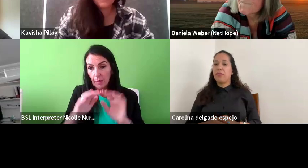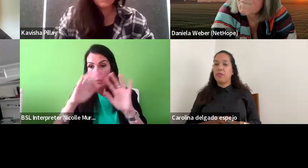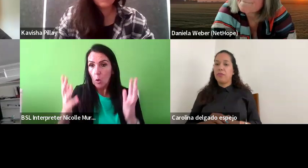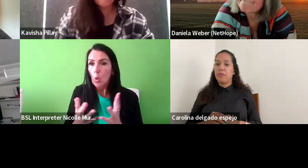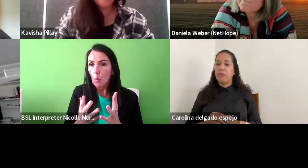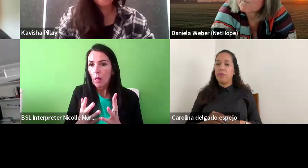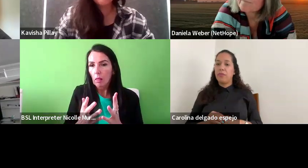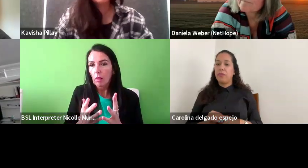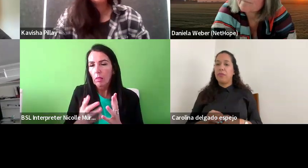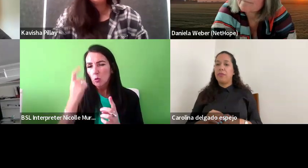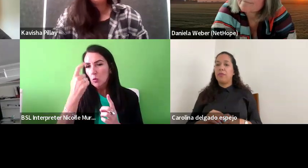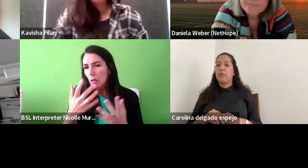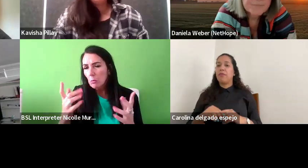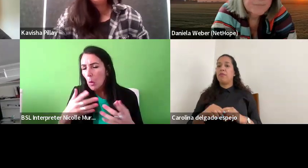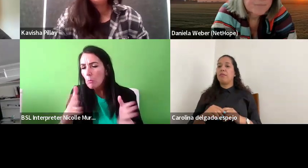world?